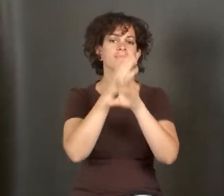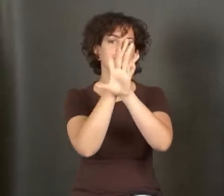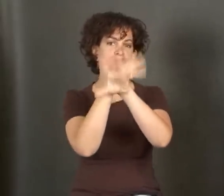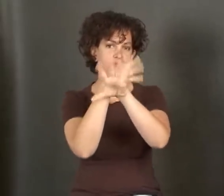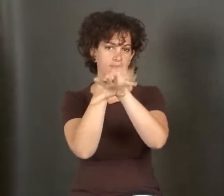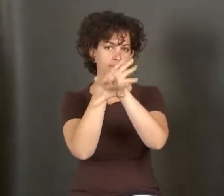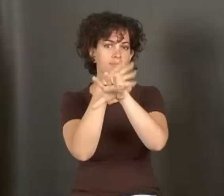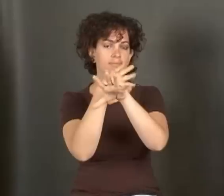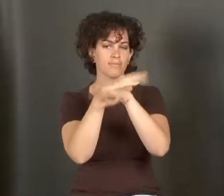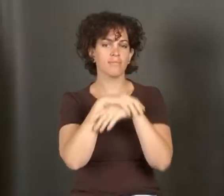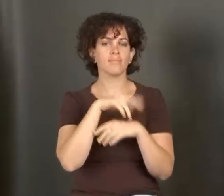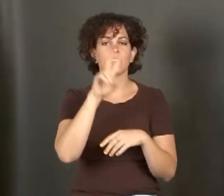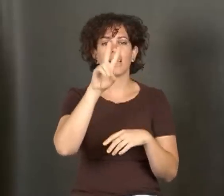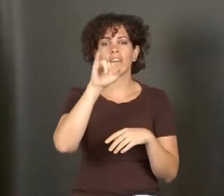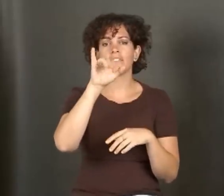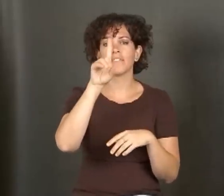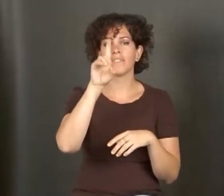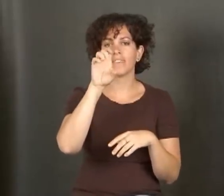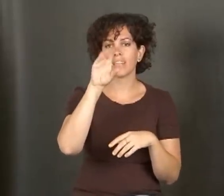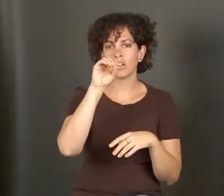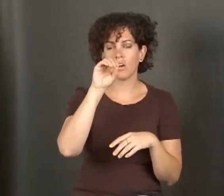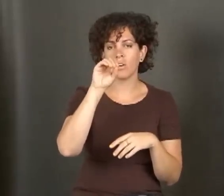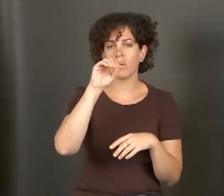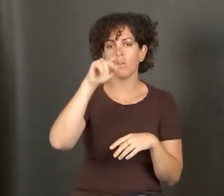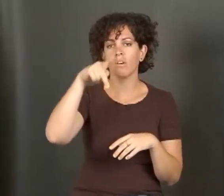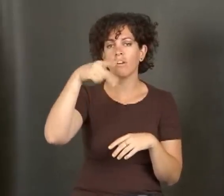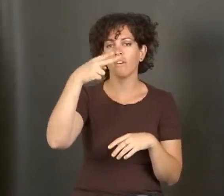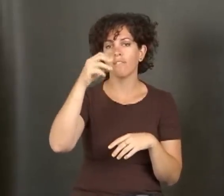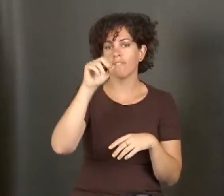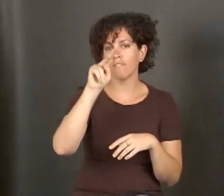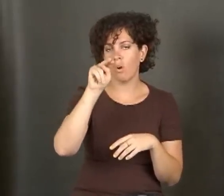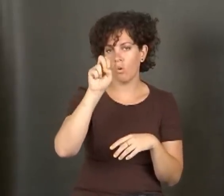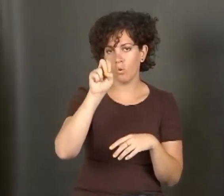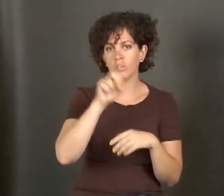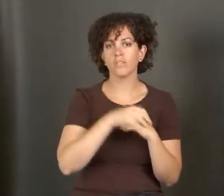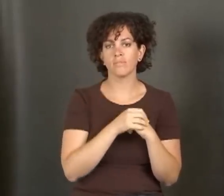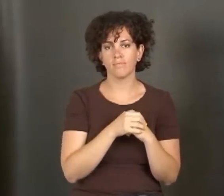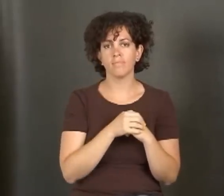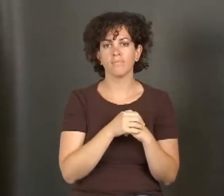If a deaf person is communicating with another deaf person, typically they'll use a video phone.